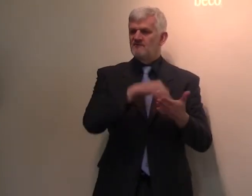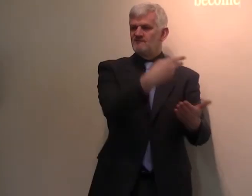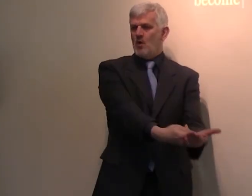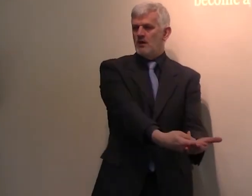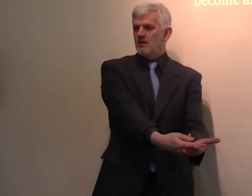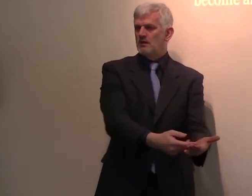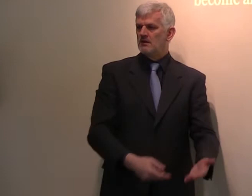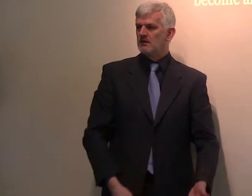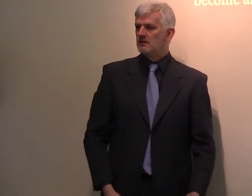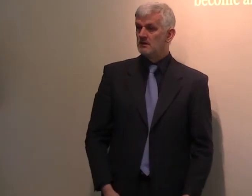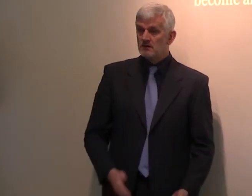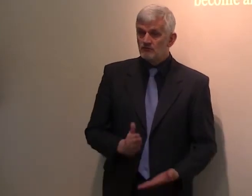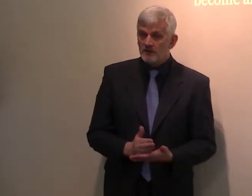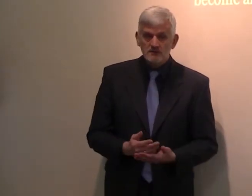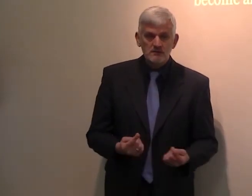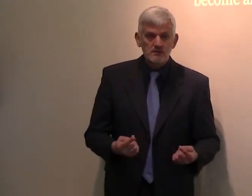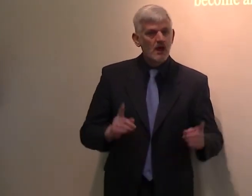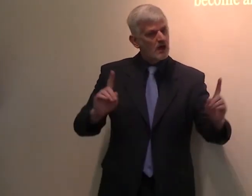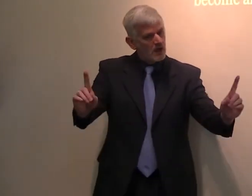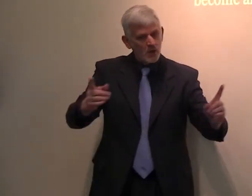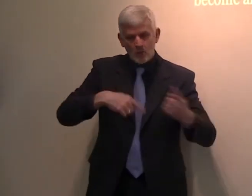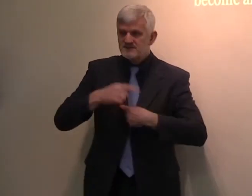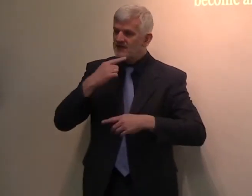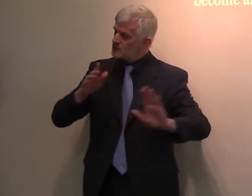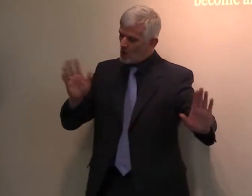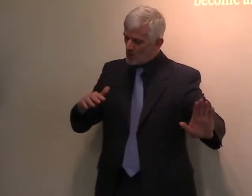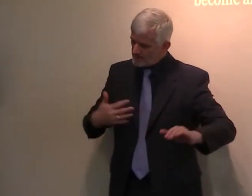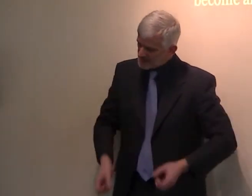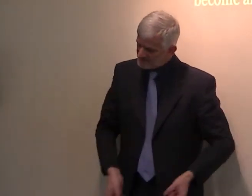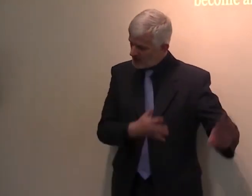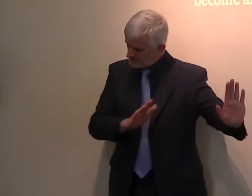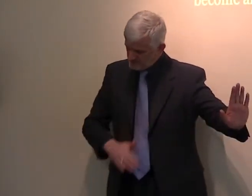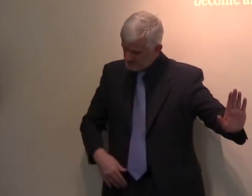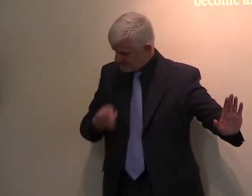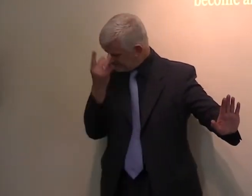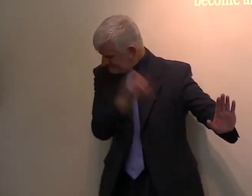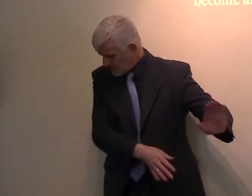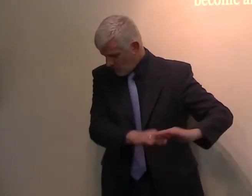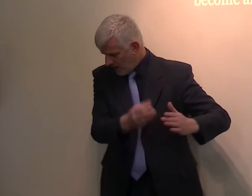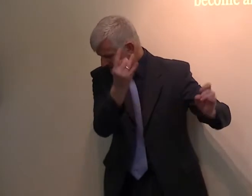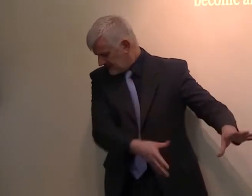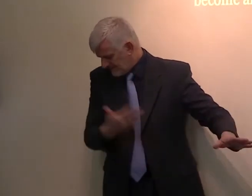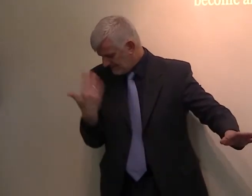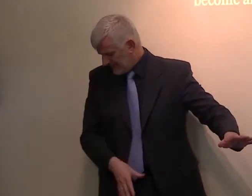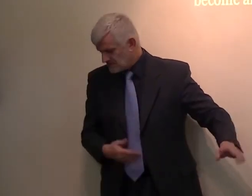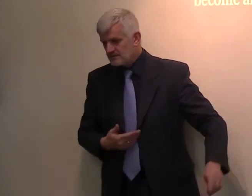we have given up those sins into the world. We have forsaken the world. You see, only